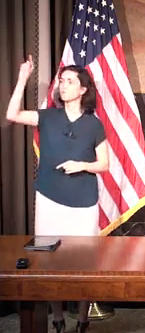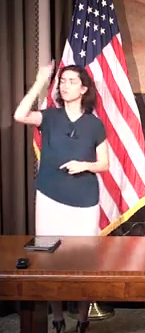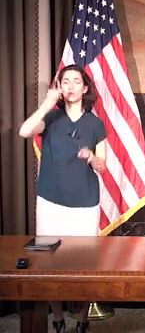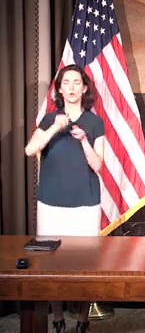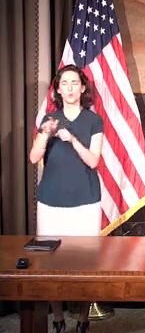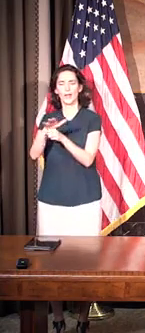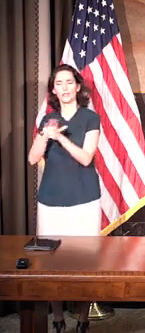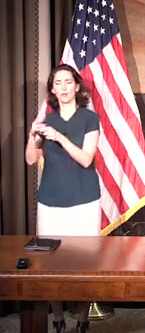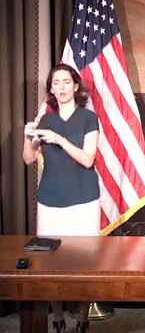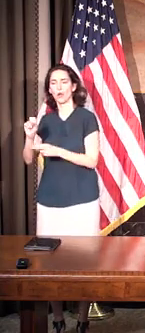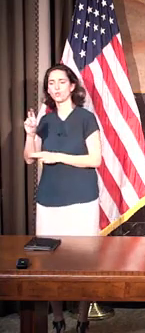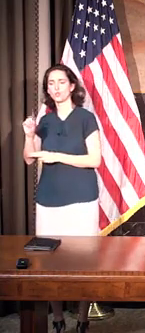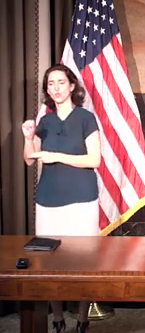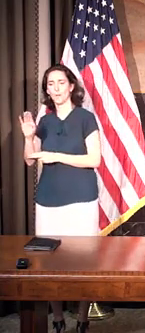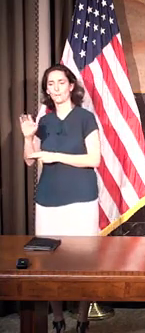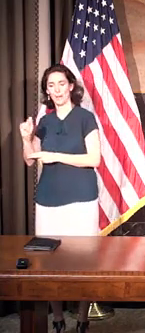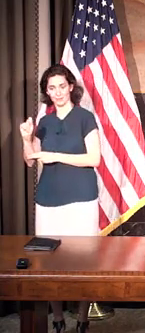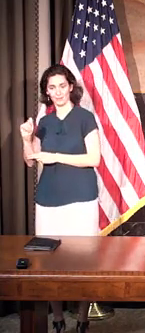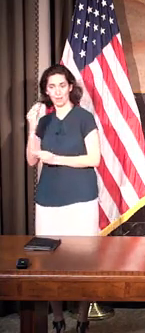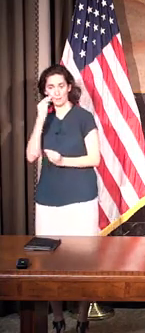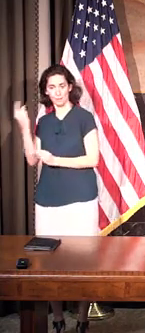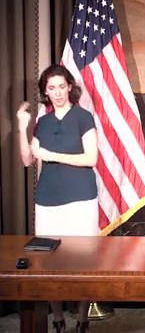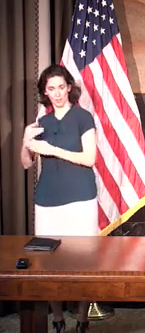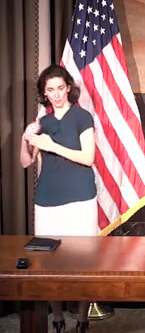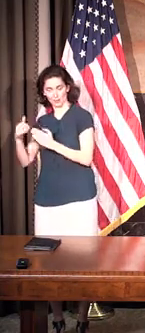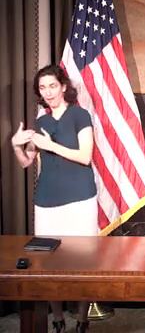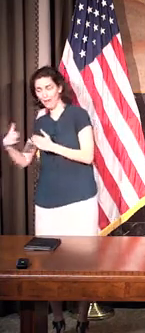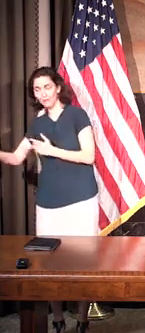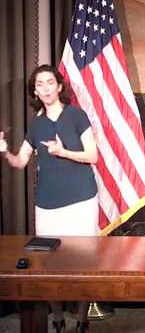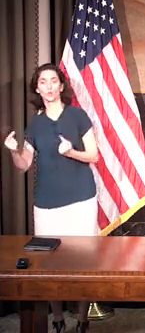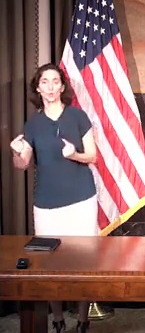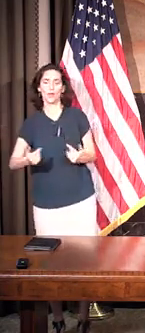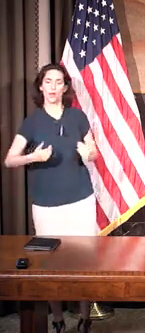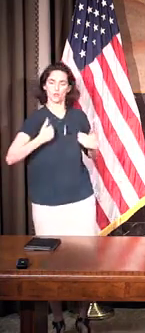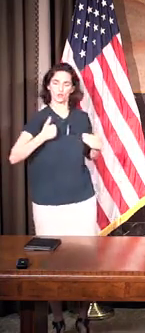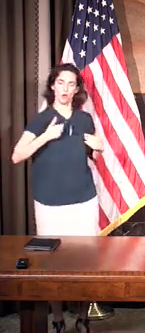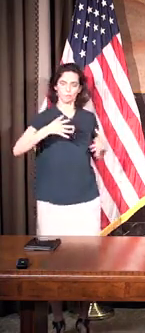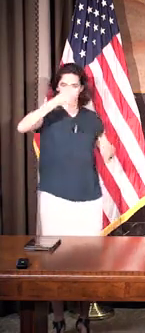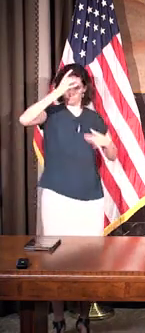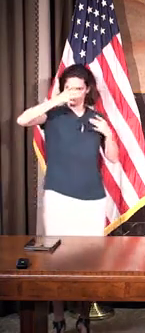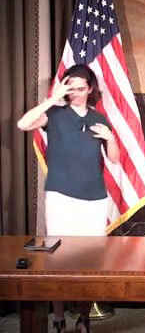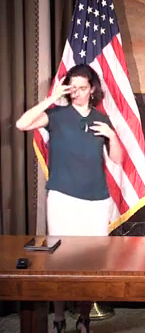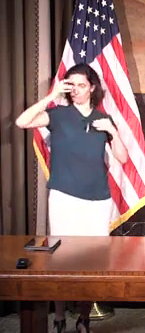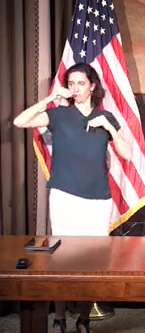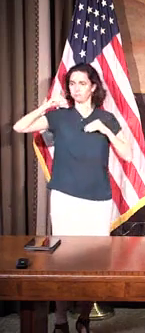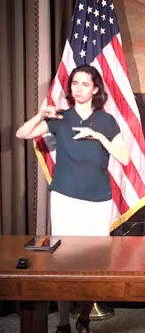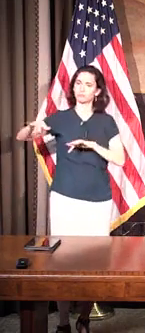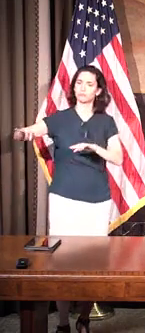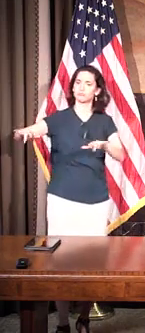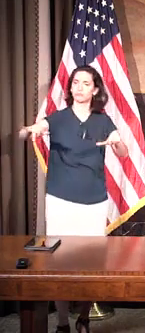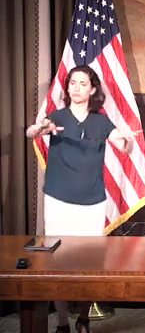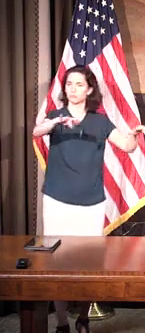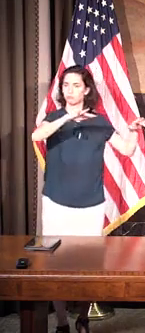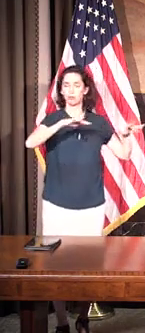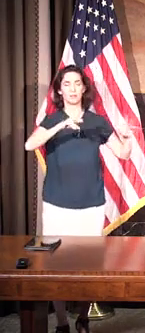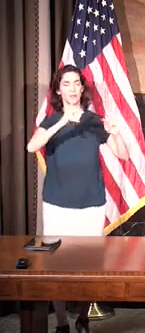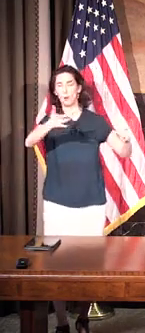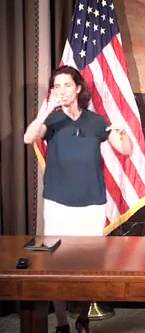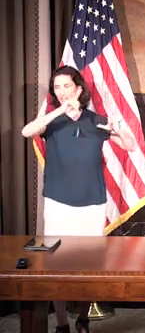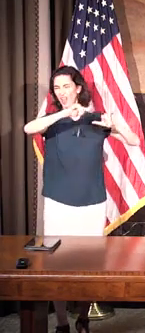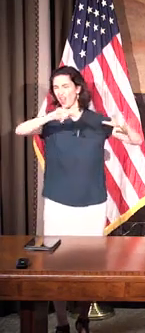Day weekend, was that young people really drove those increased infections across the entire spectrum of the